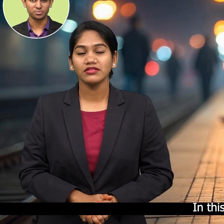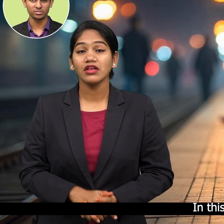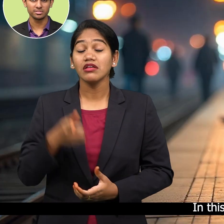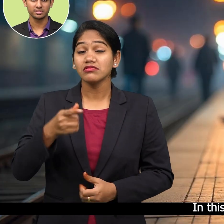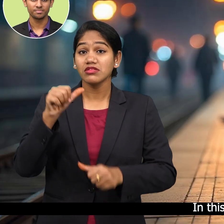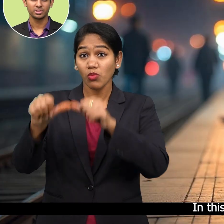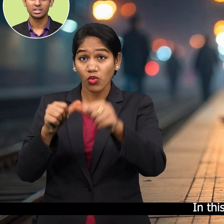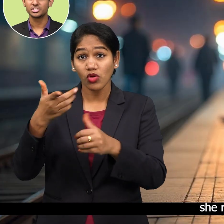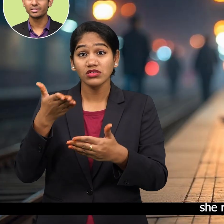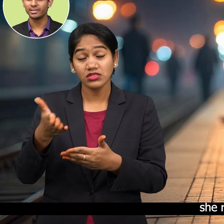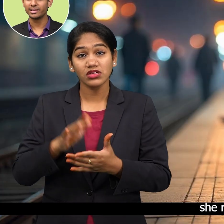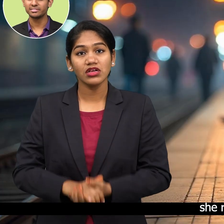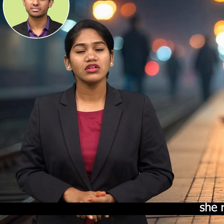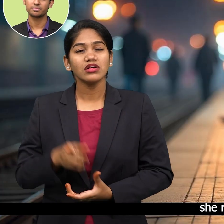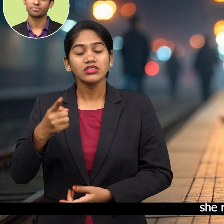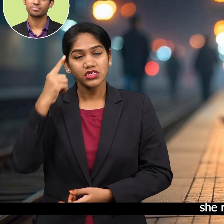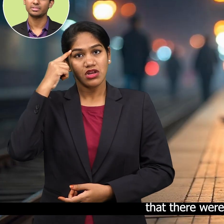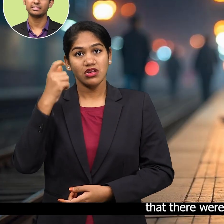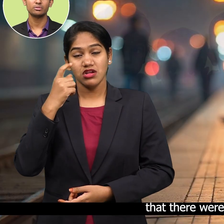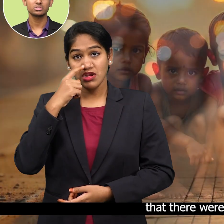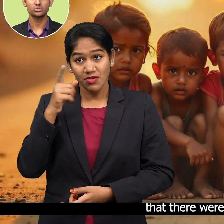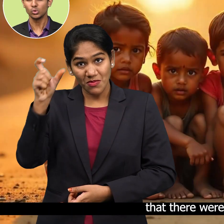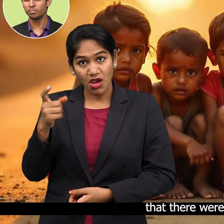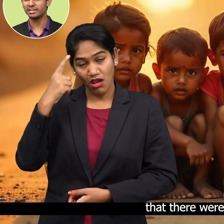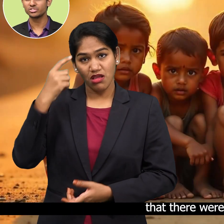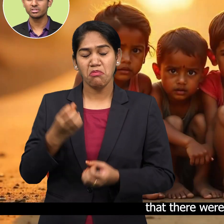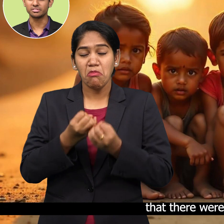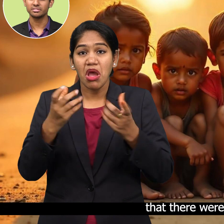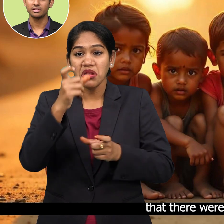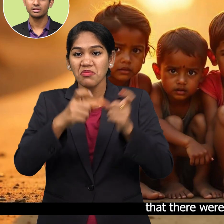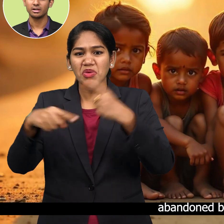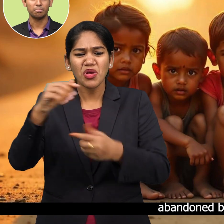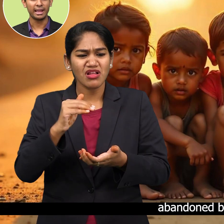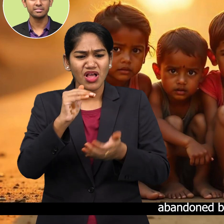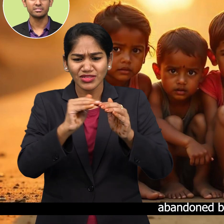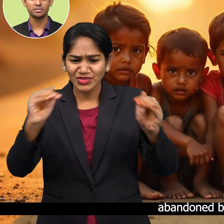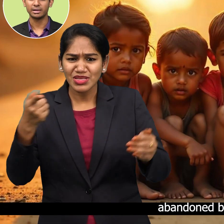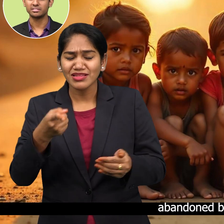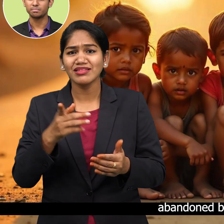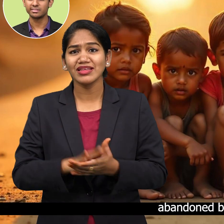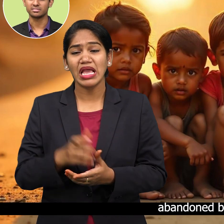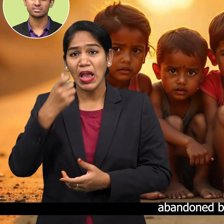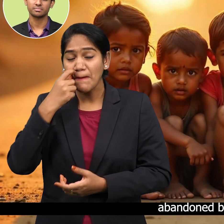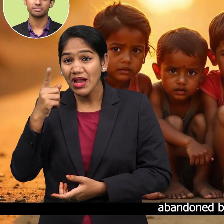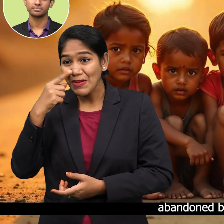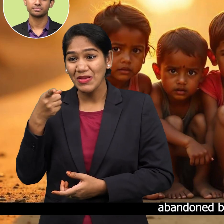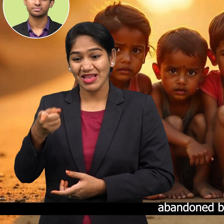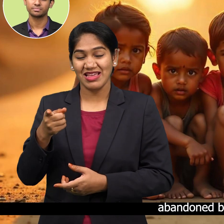In this process, she realized that there were so many children abandoned by their